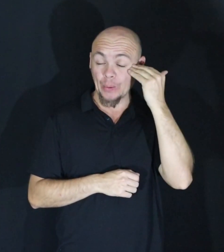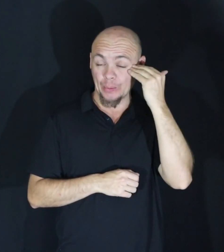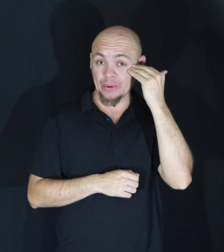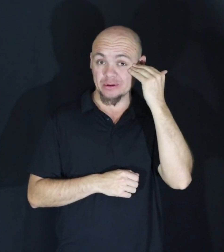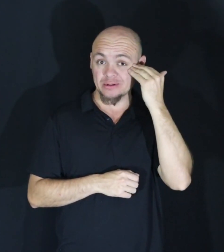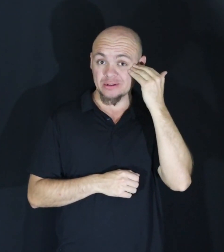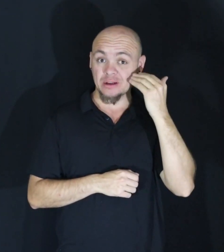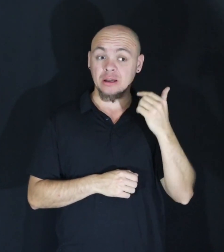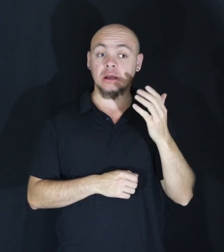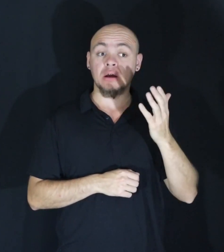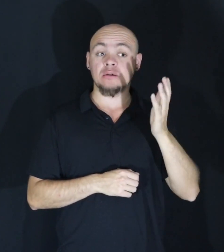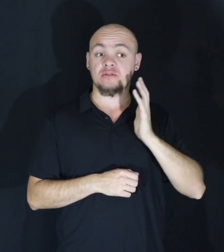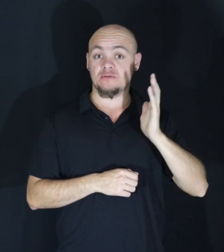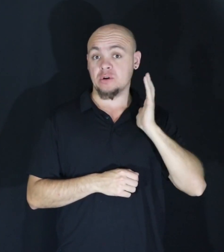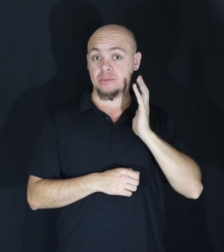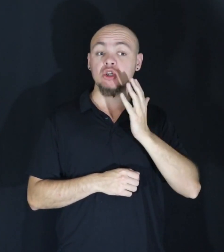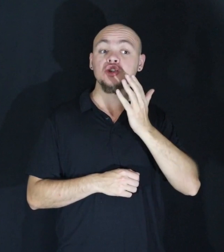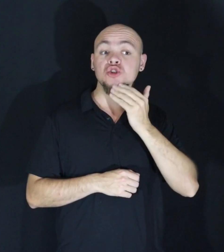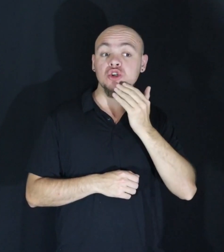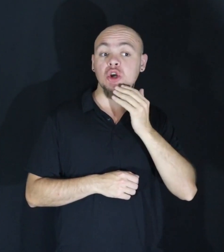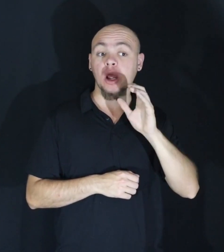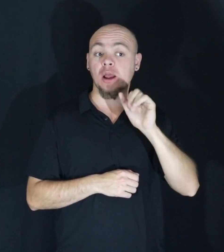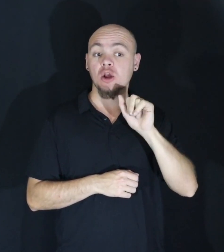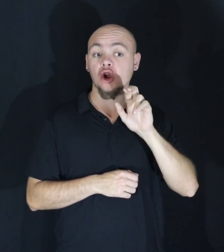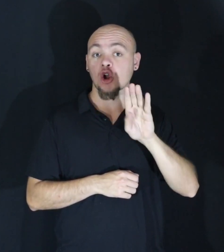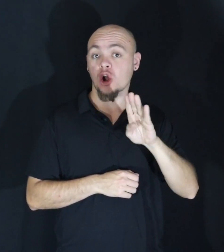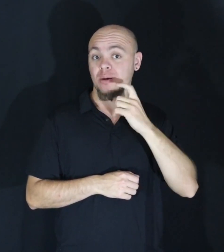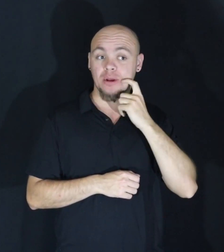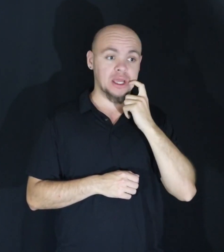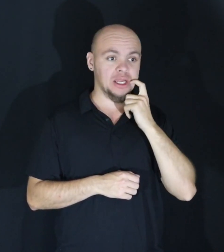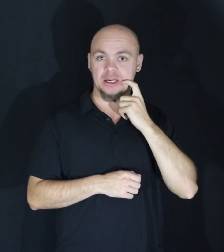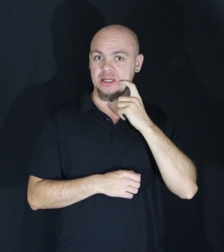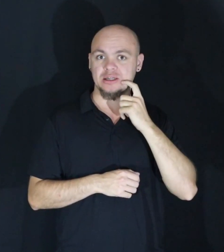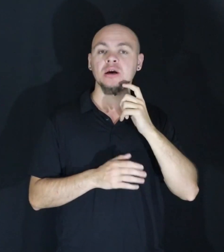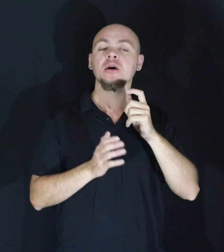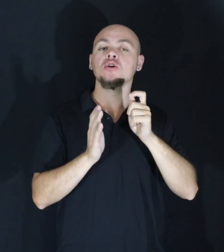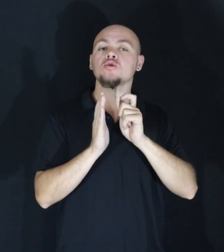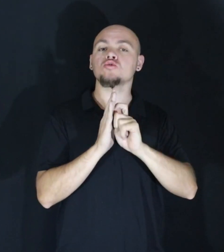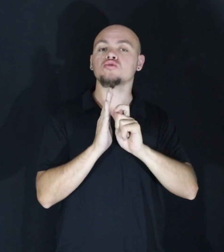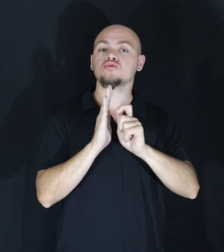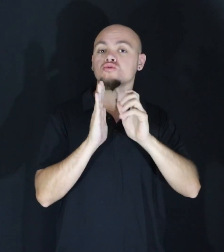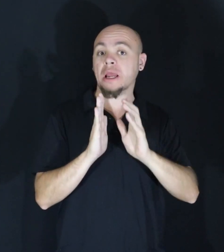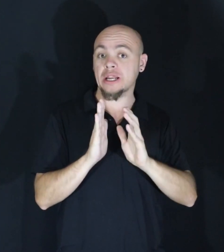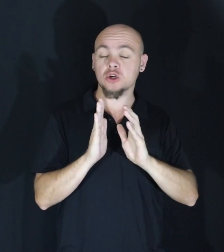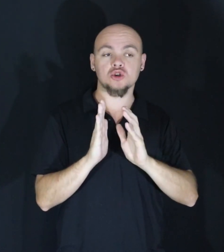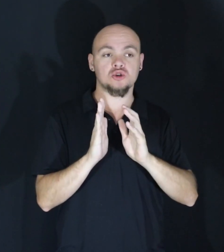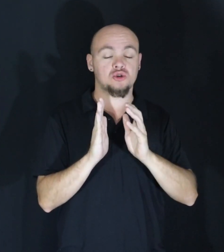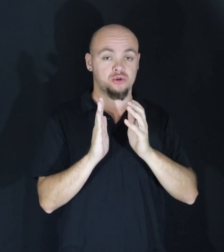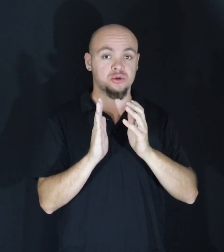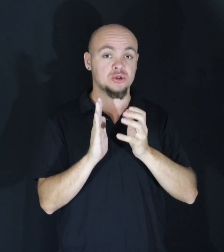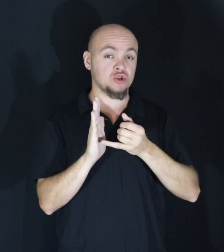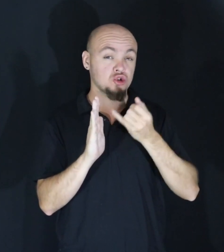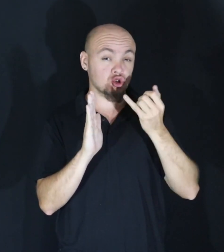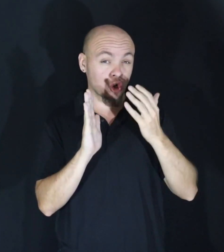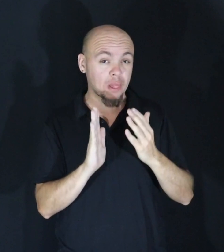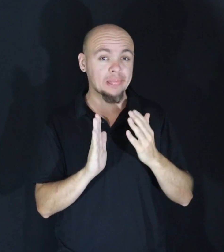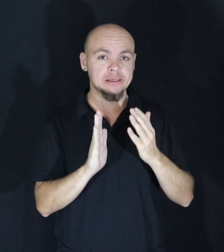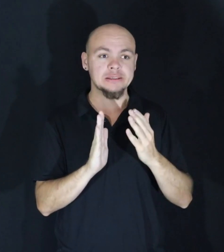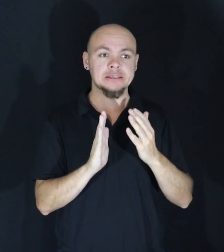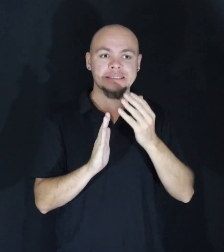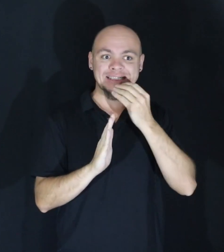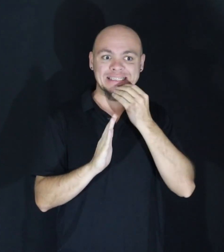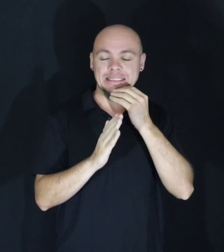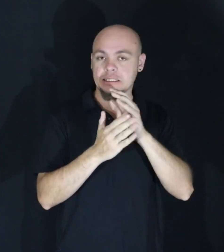a former sugar and carb addict, journalist, author, super clean